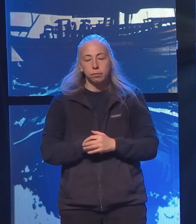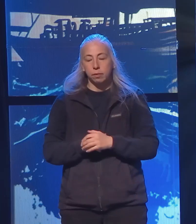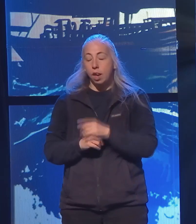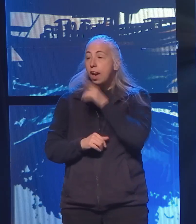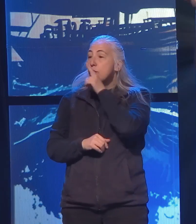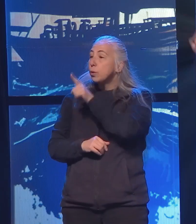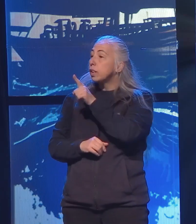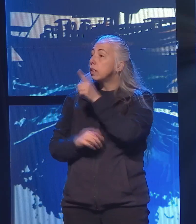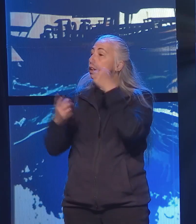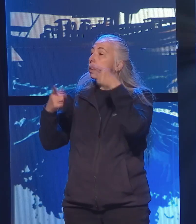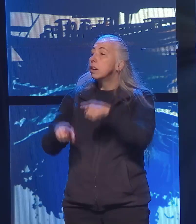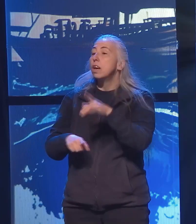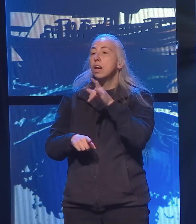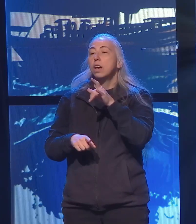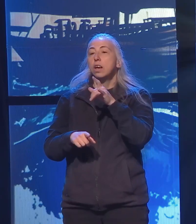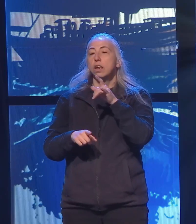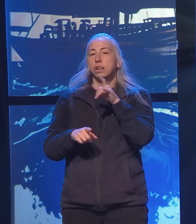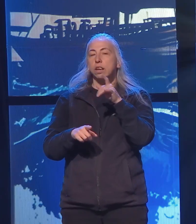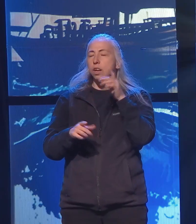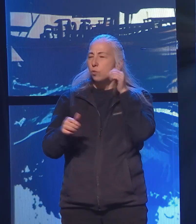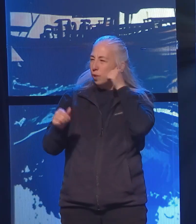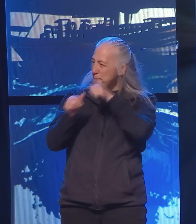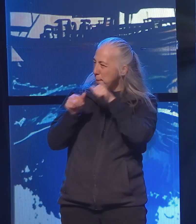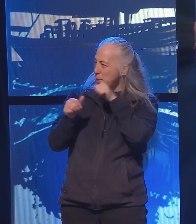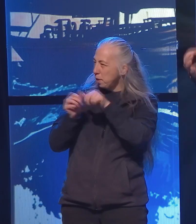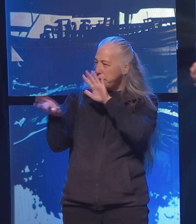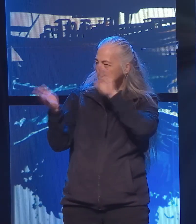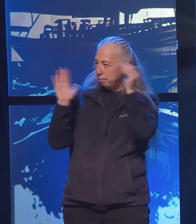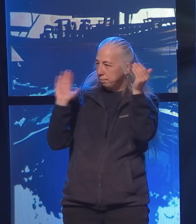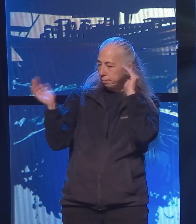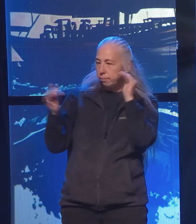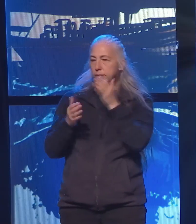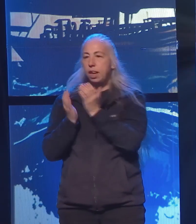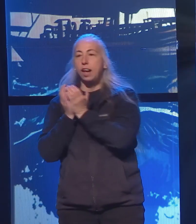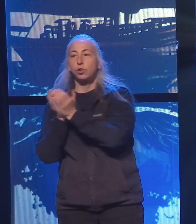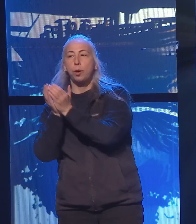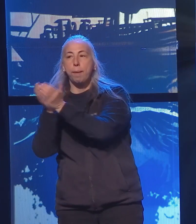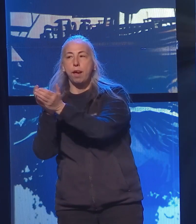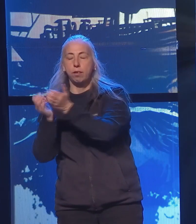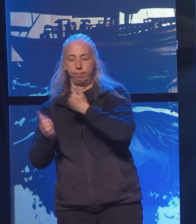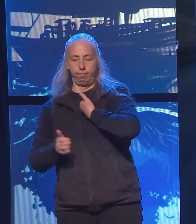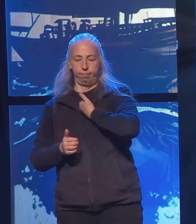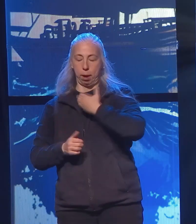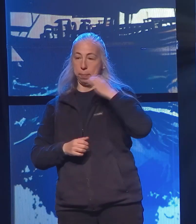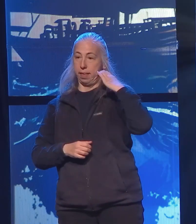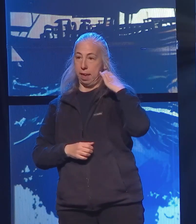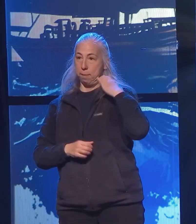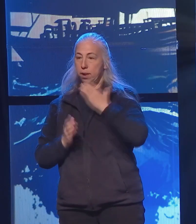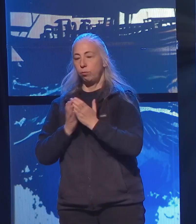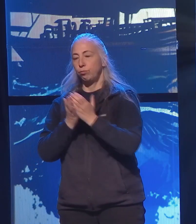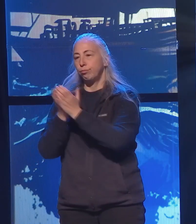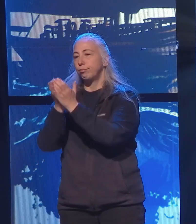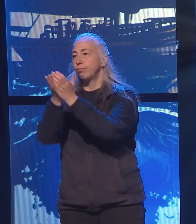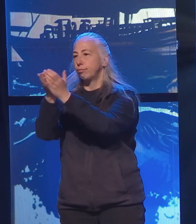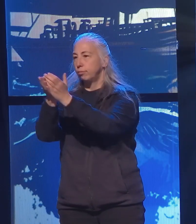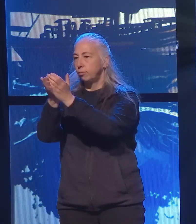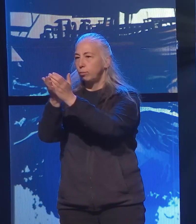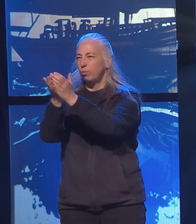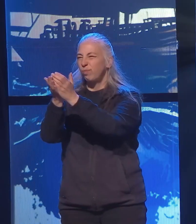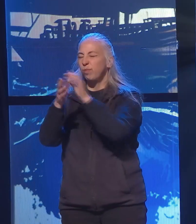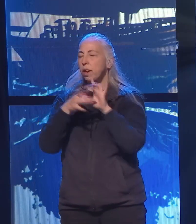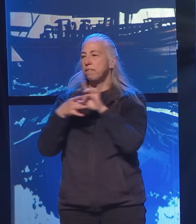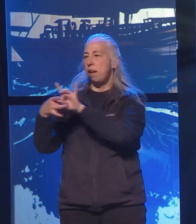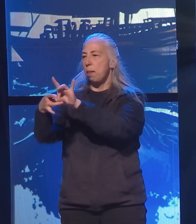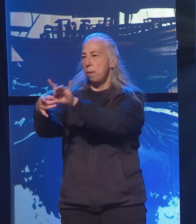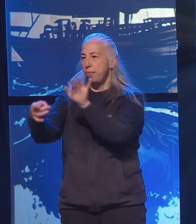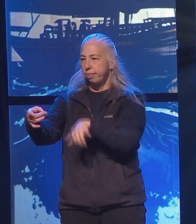If stress is like the storm, so we're using this example of a sailboat and being the captain of our sailboat, we've been kind of tracking along that.